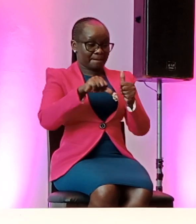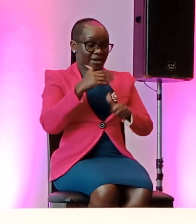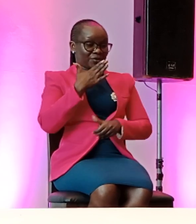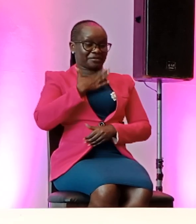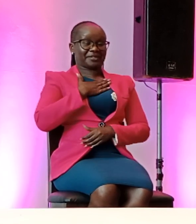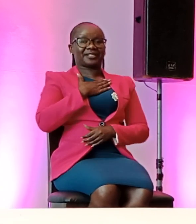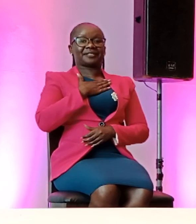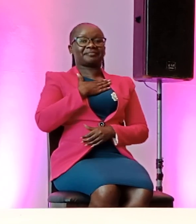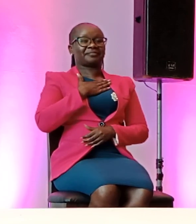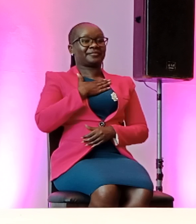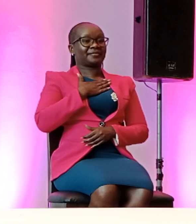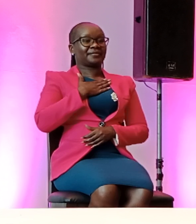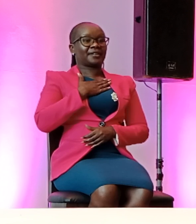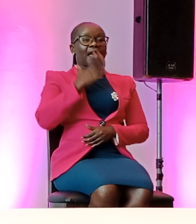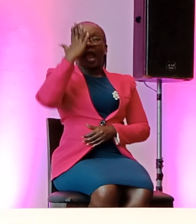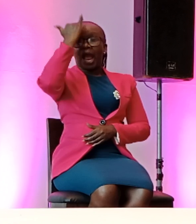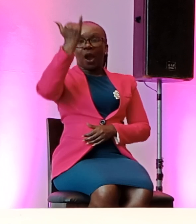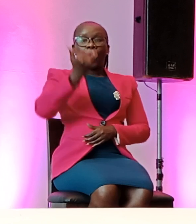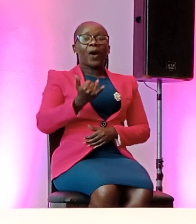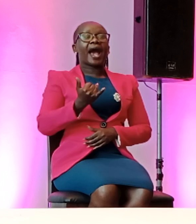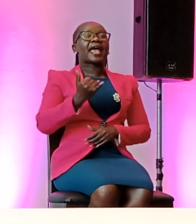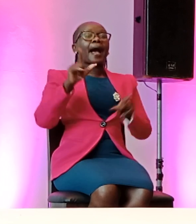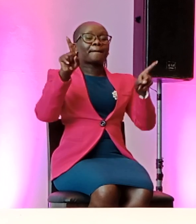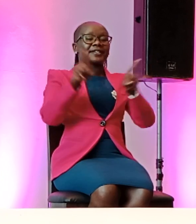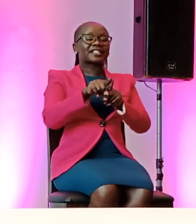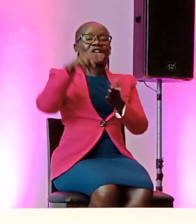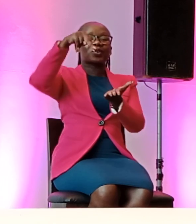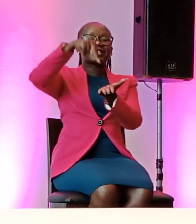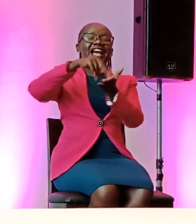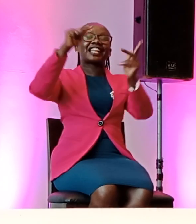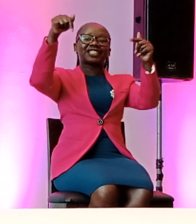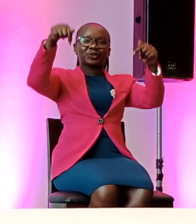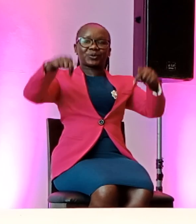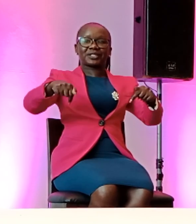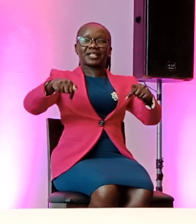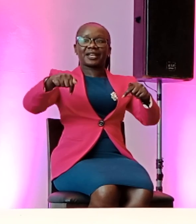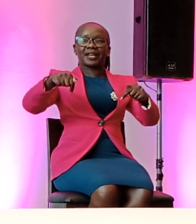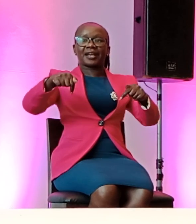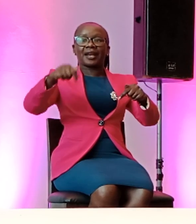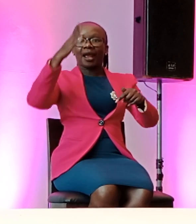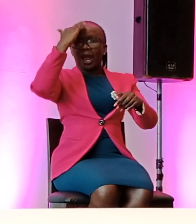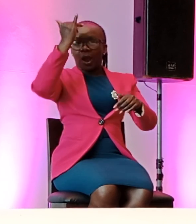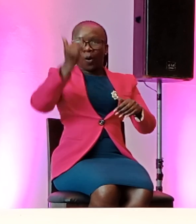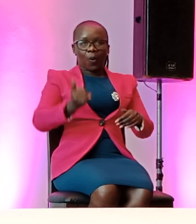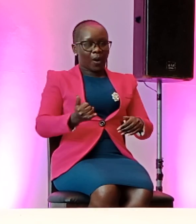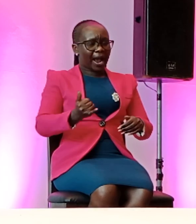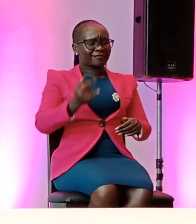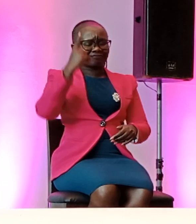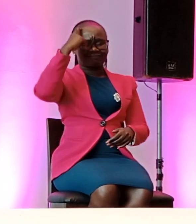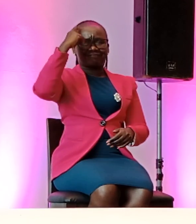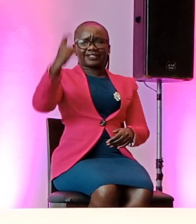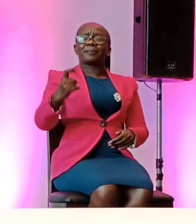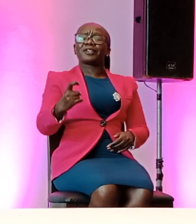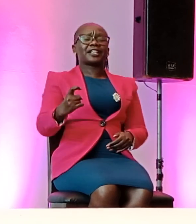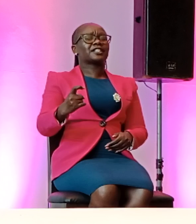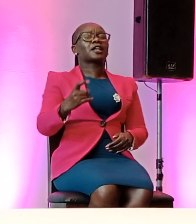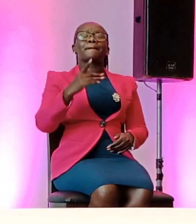say. Why I am still standing today is my stubbornness to be